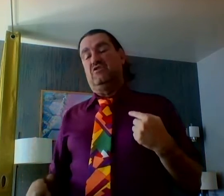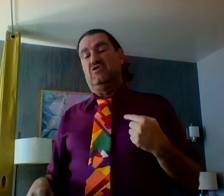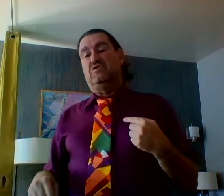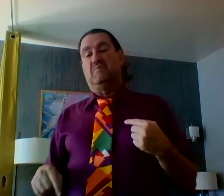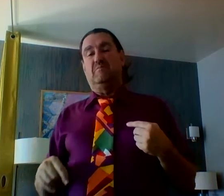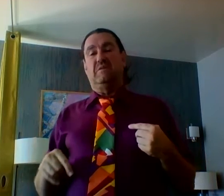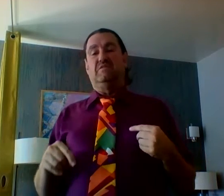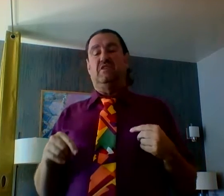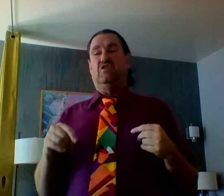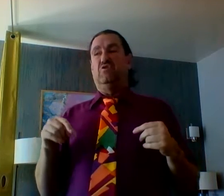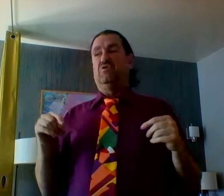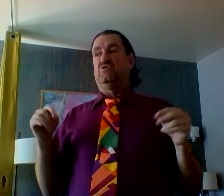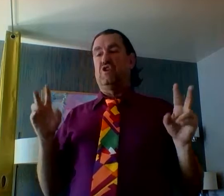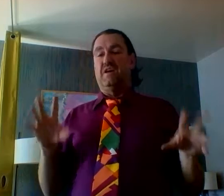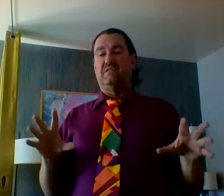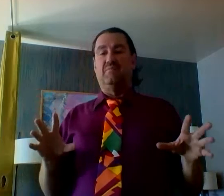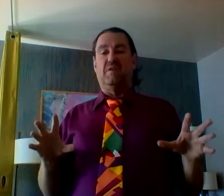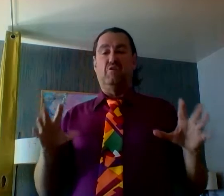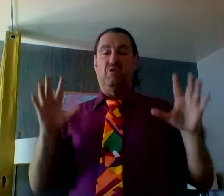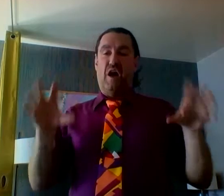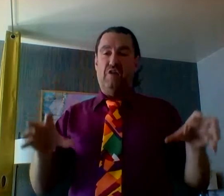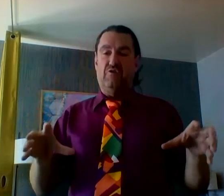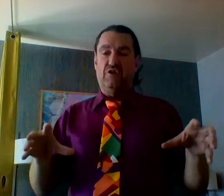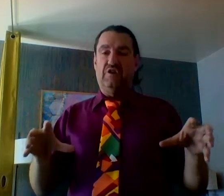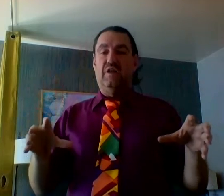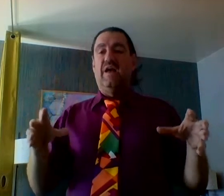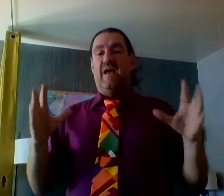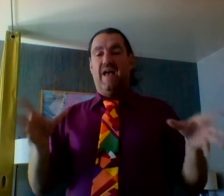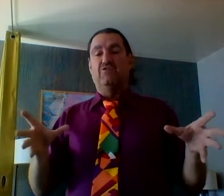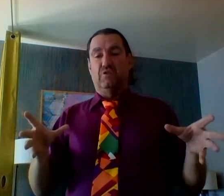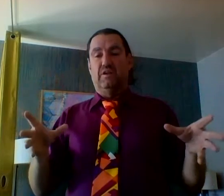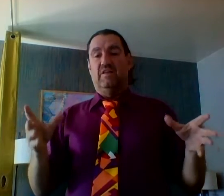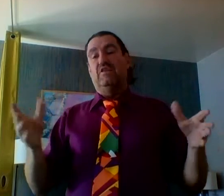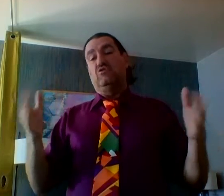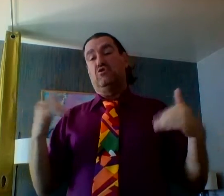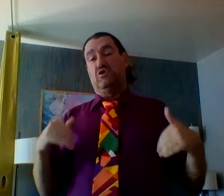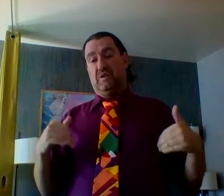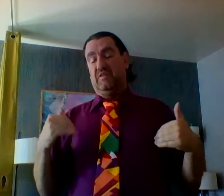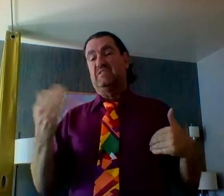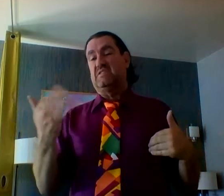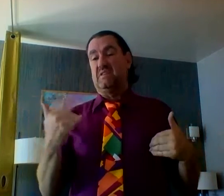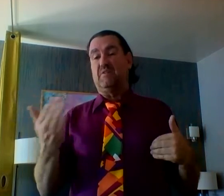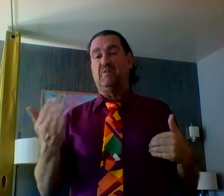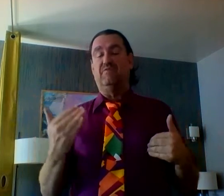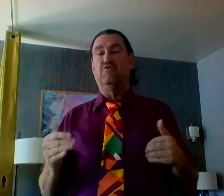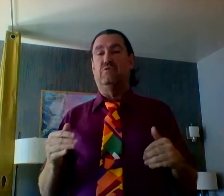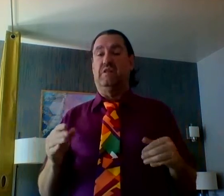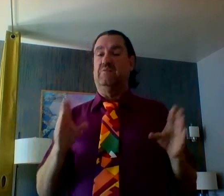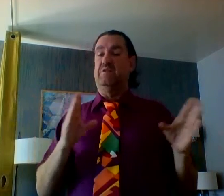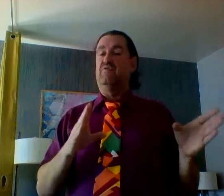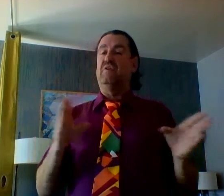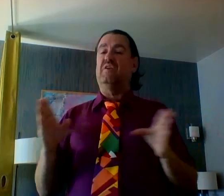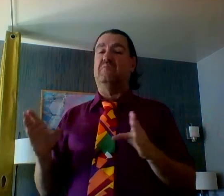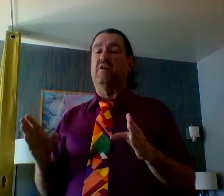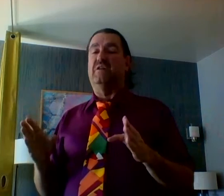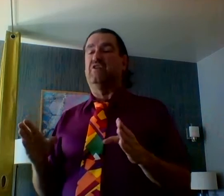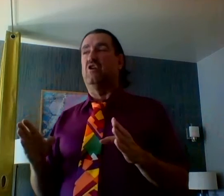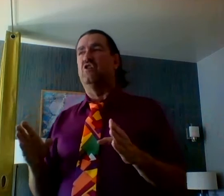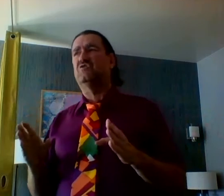your stomach, means that you saw something, you thought you could handle it, and then you couldn't. And this is typically food related. But if you think about it, it could also